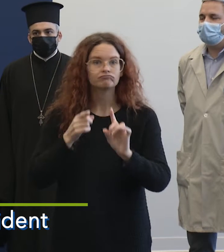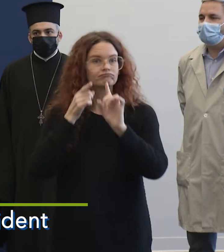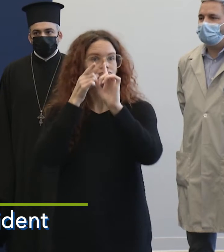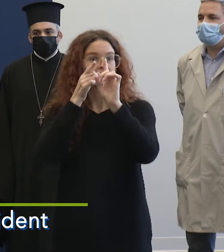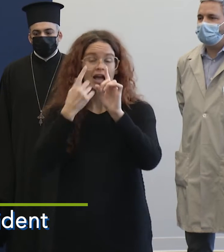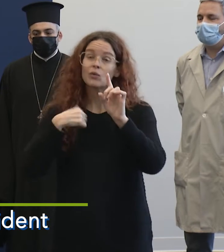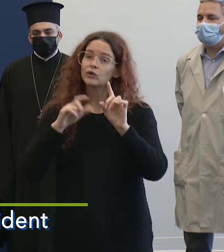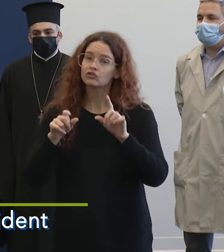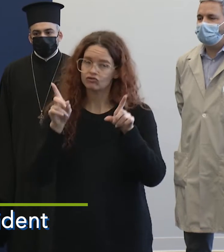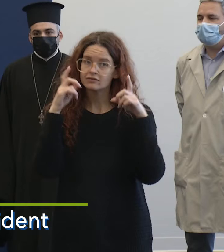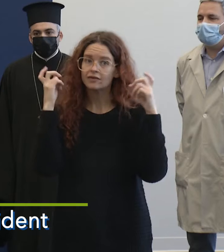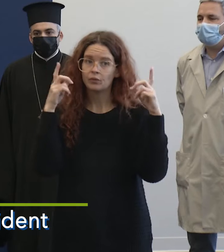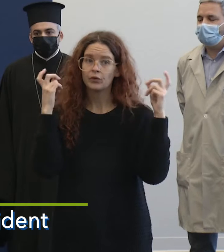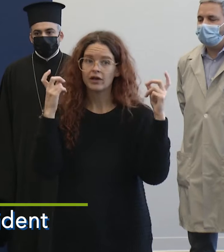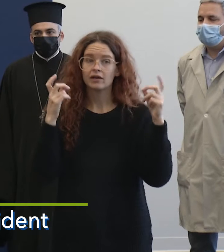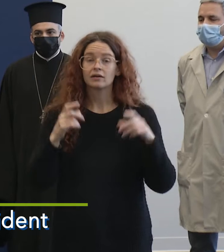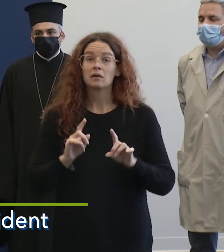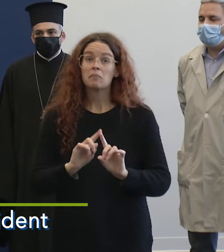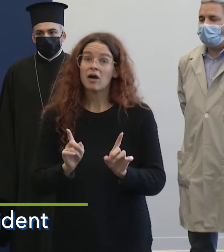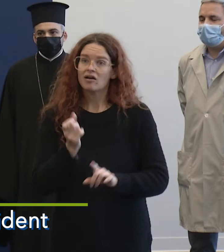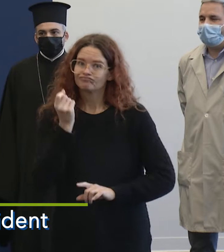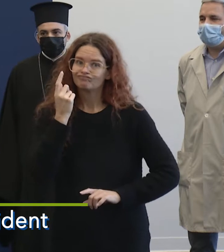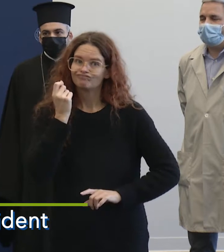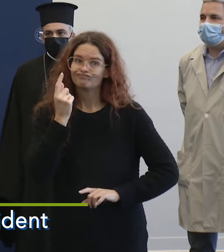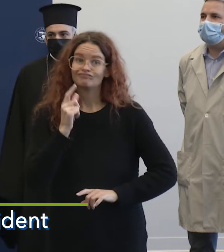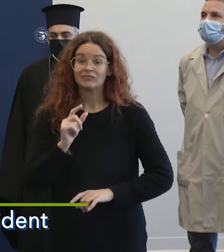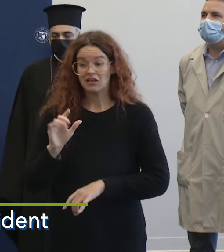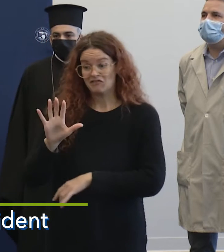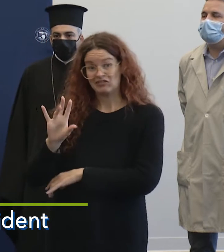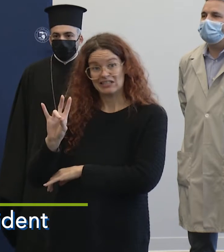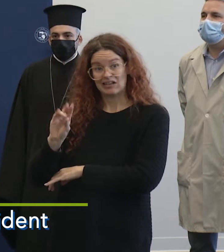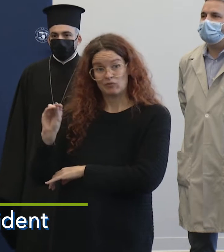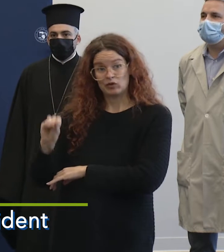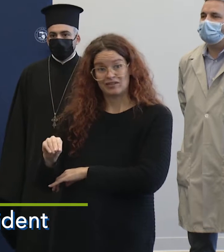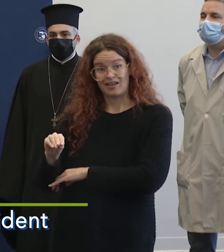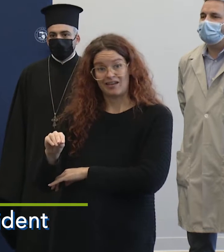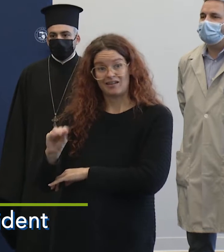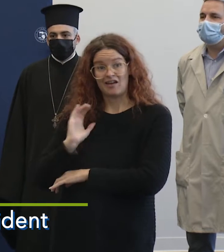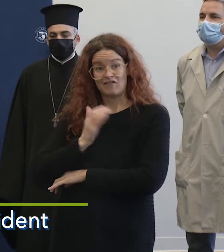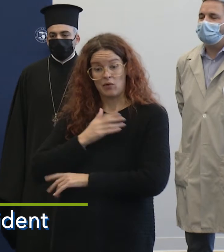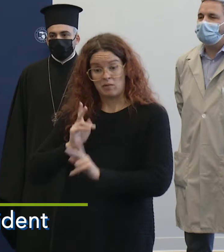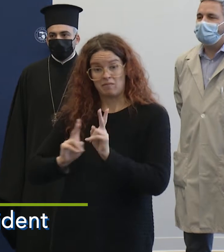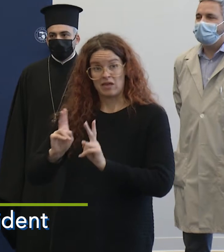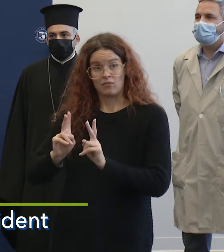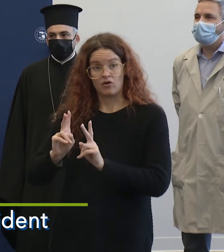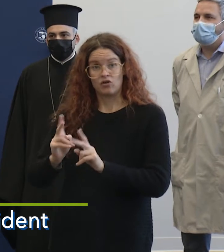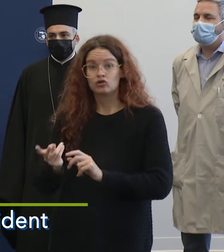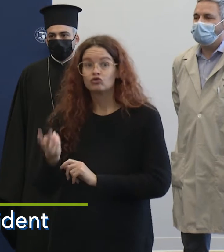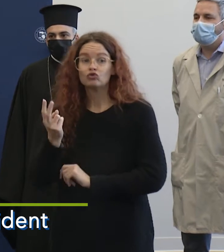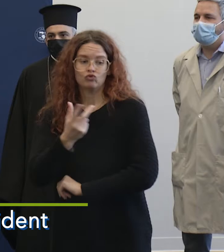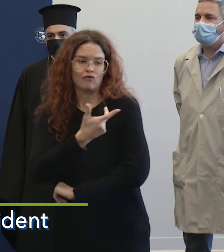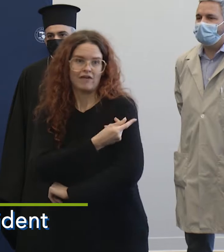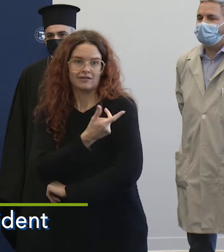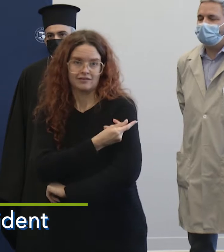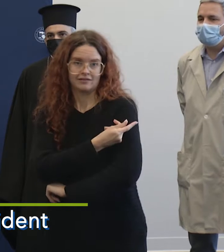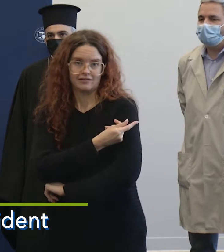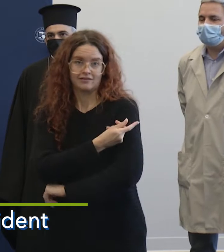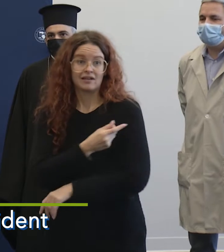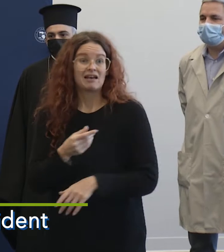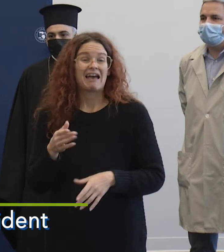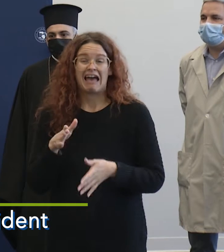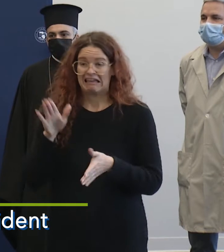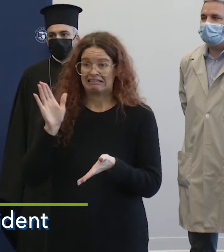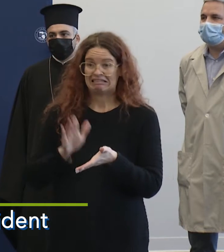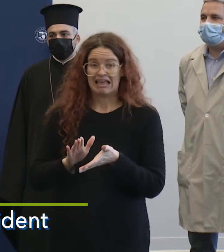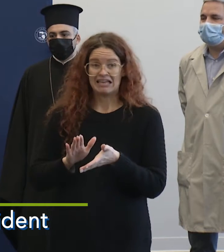should celebrate. However, only 57% of our people have gotten two doses, and fewer still